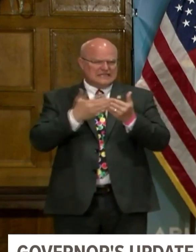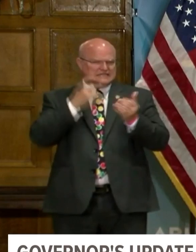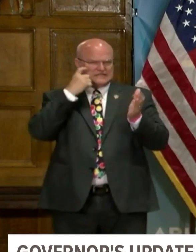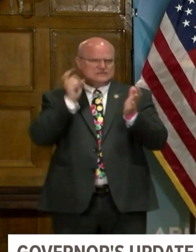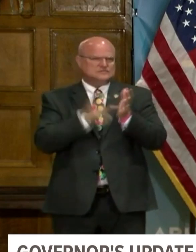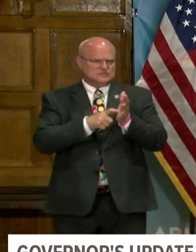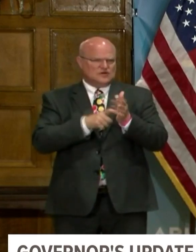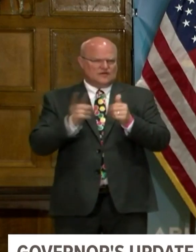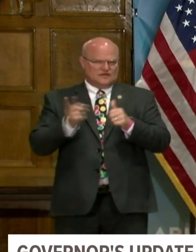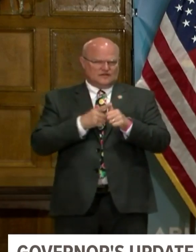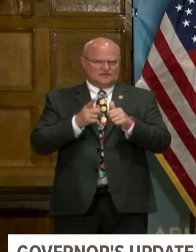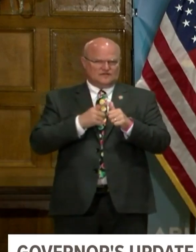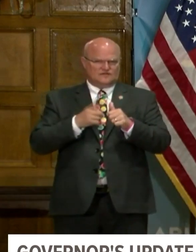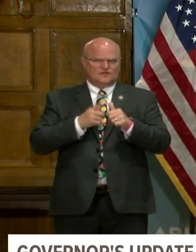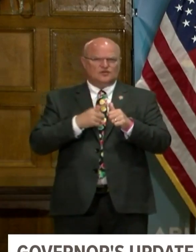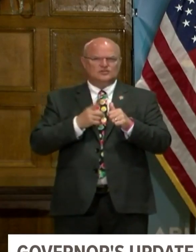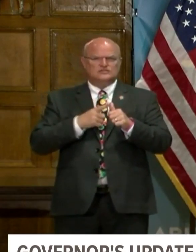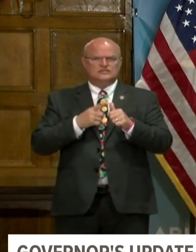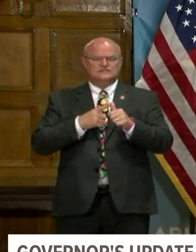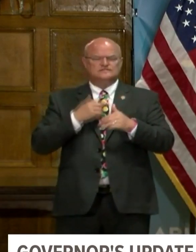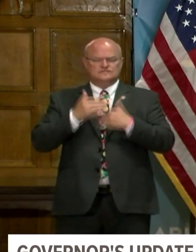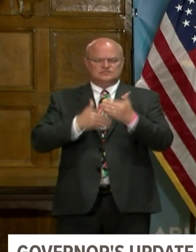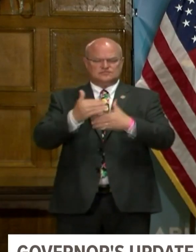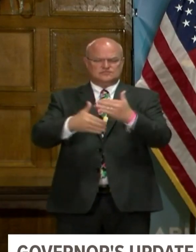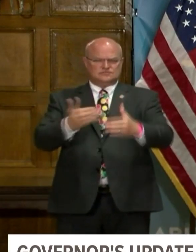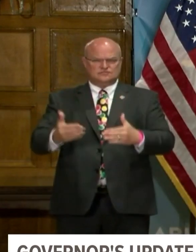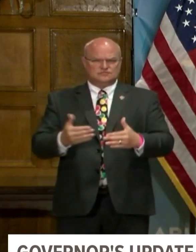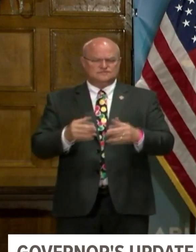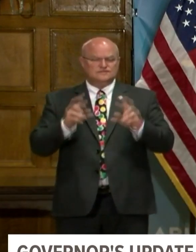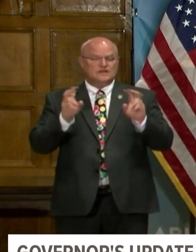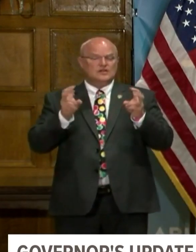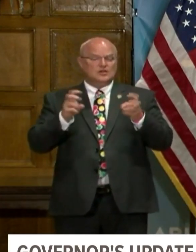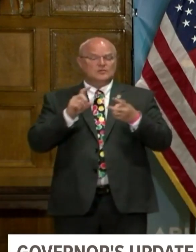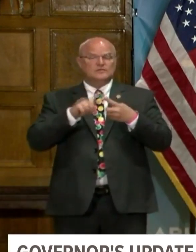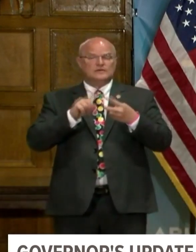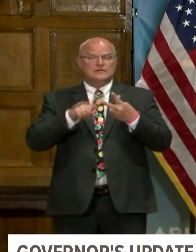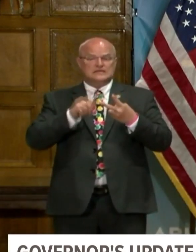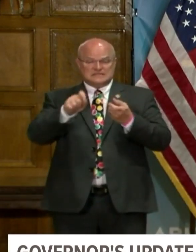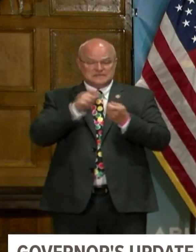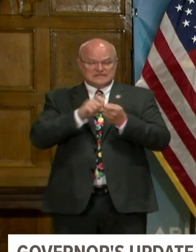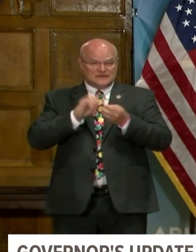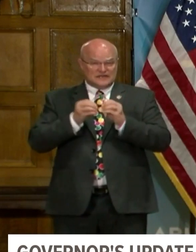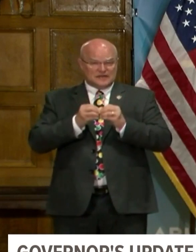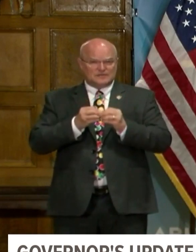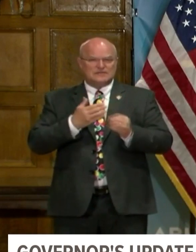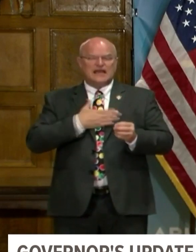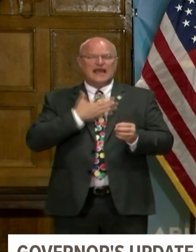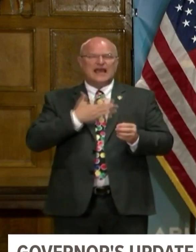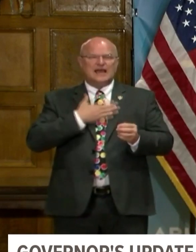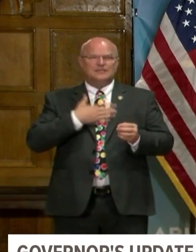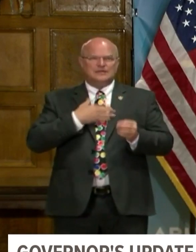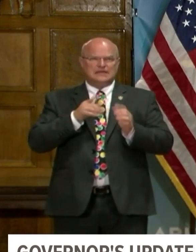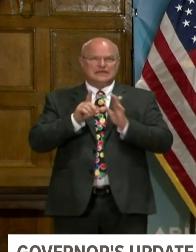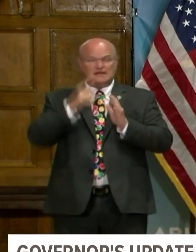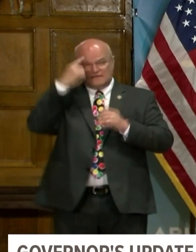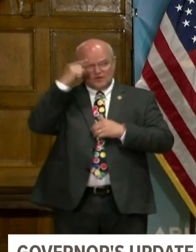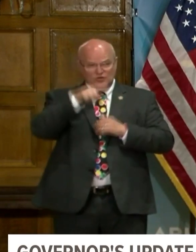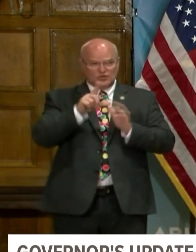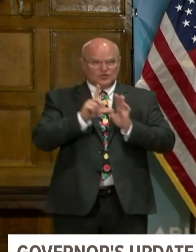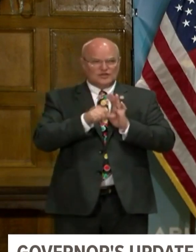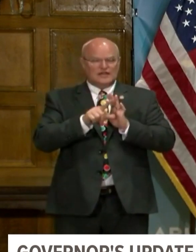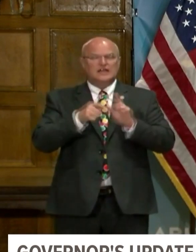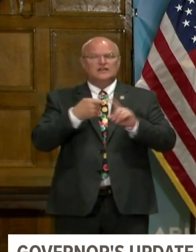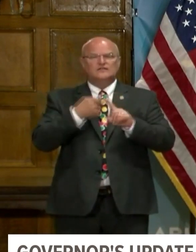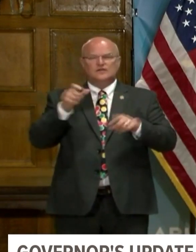to approve at the first go through. In the terms of the specific numbers, we'll be glad to get that from you,